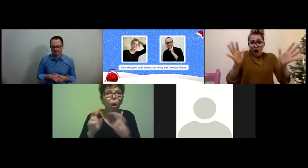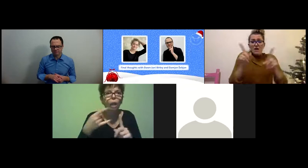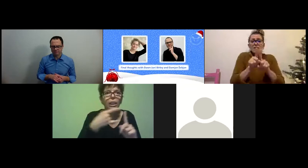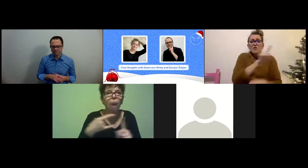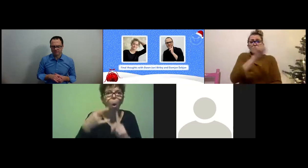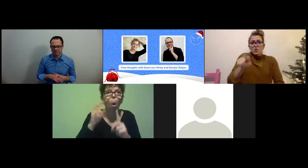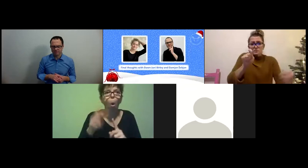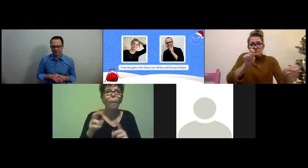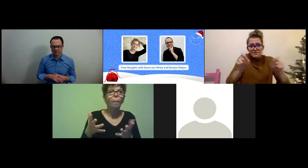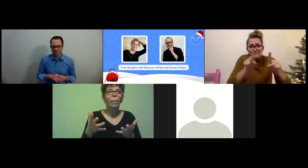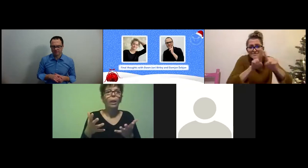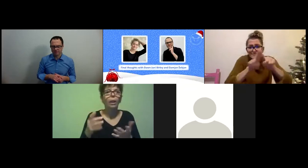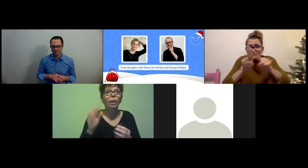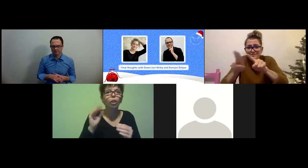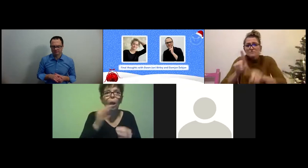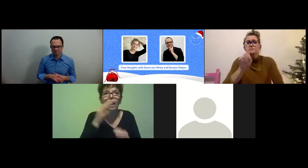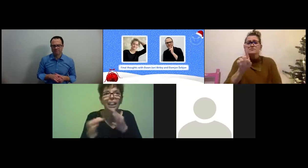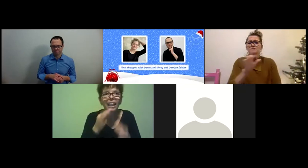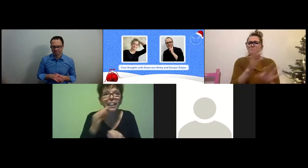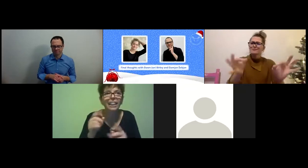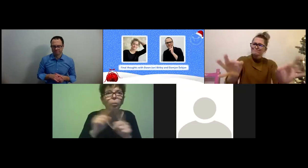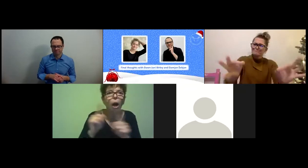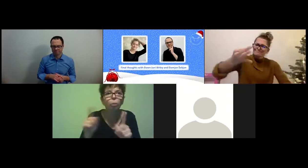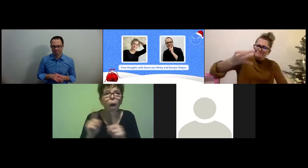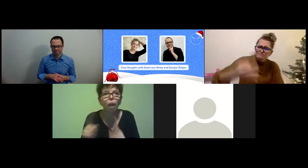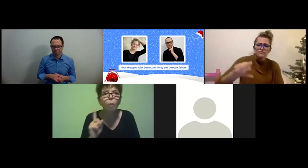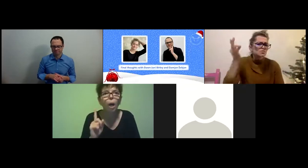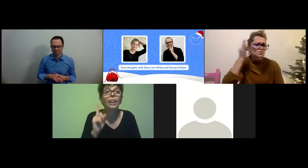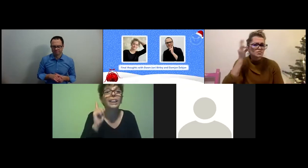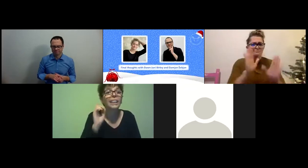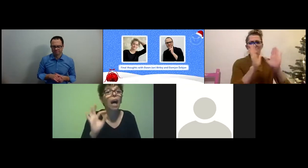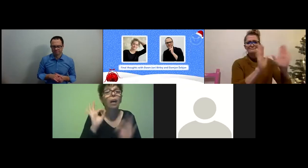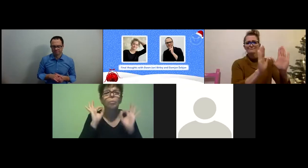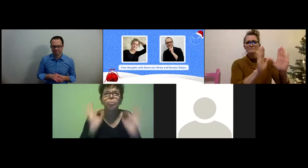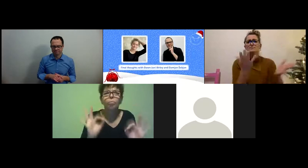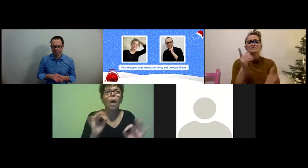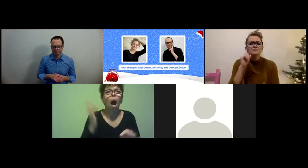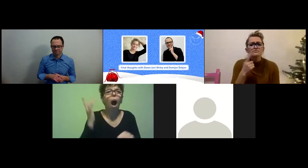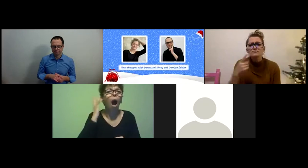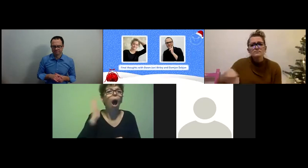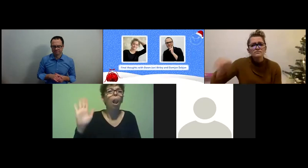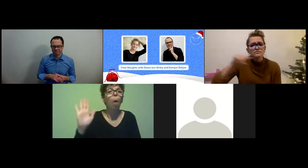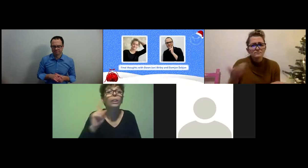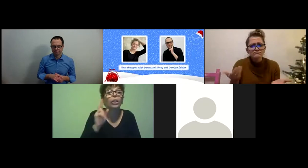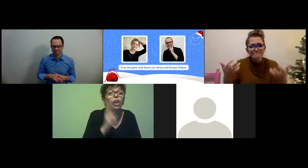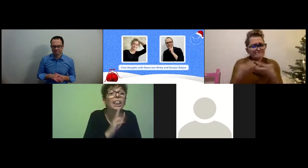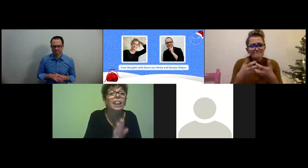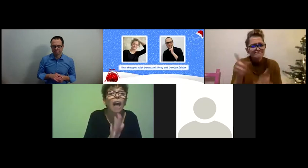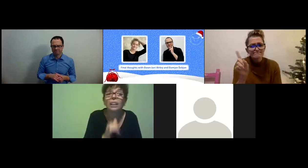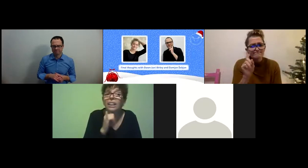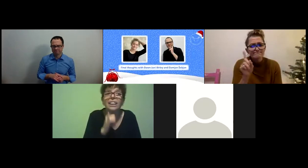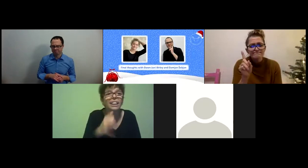through Zoom. And of course, many people have been using the Zoom service, but it